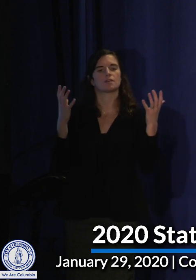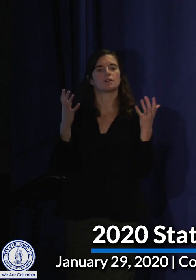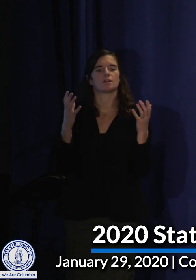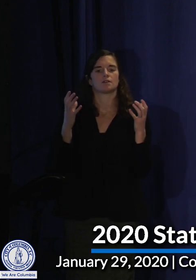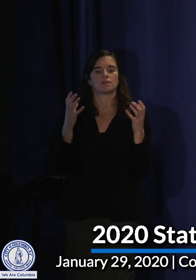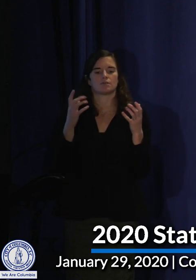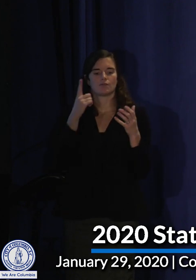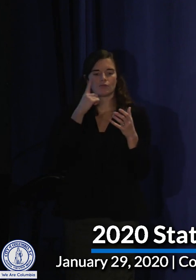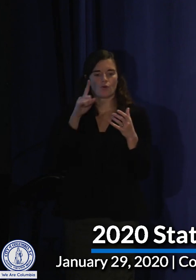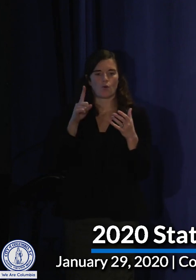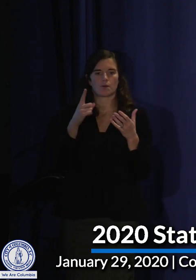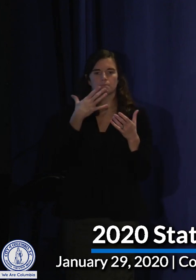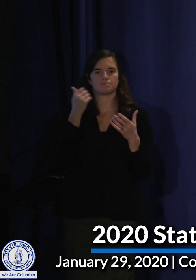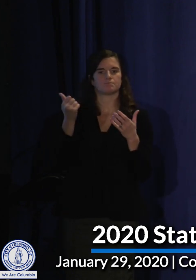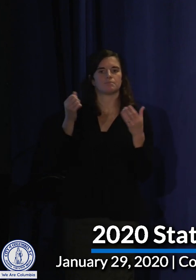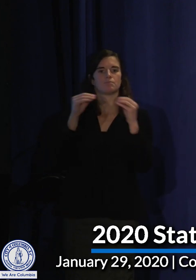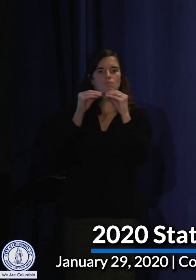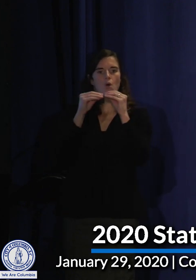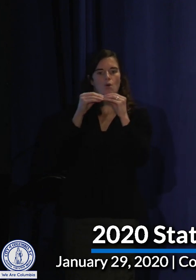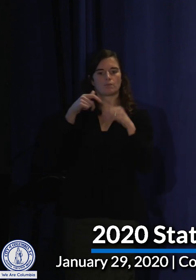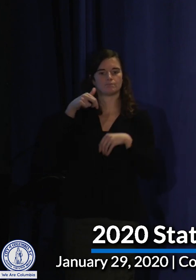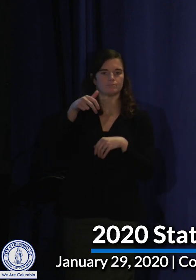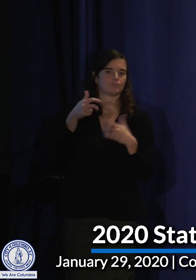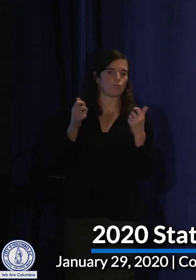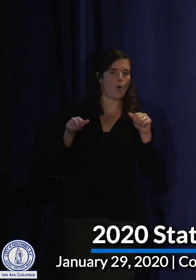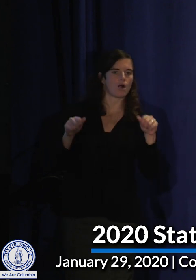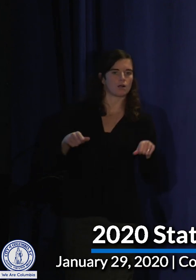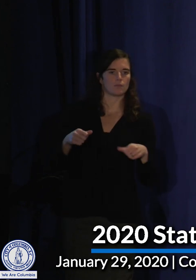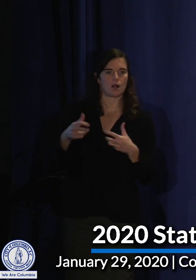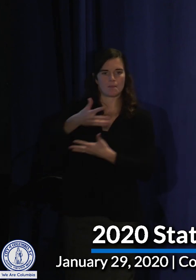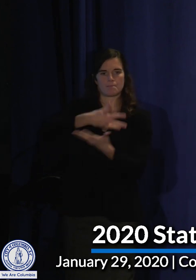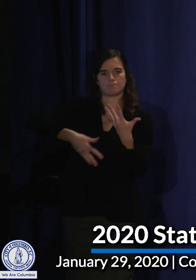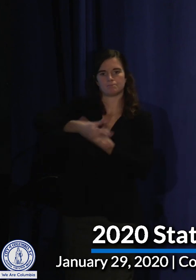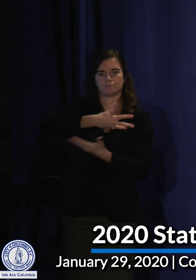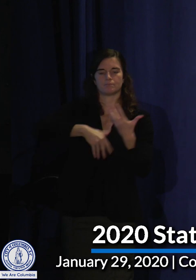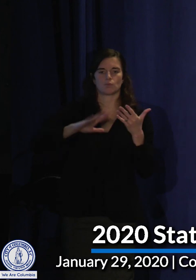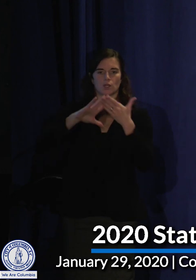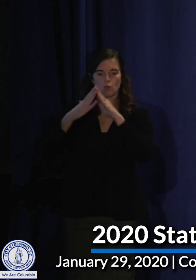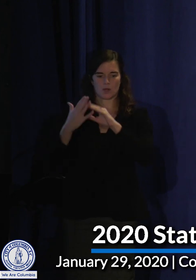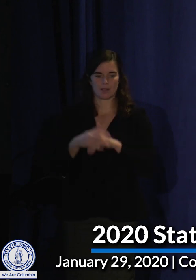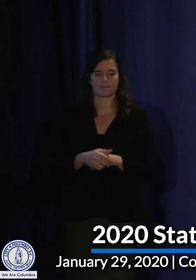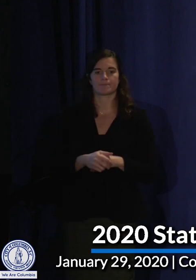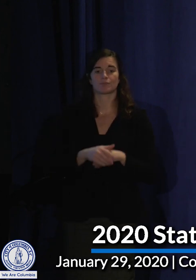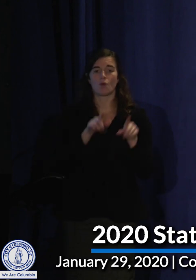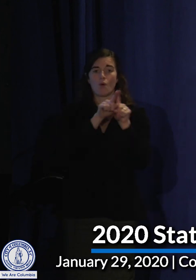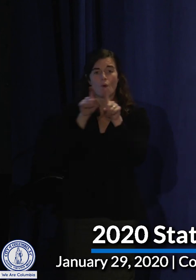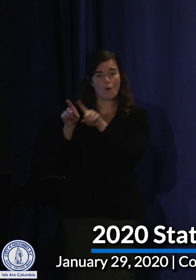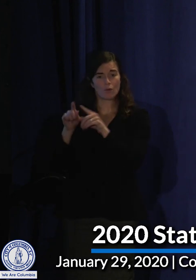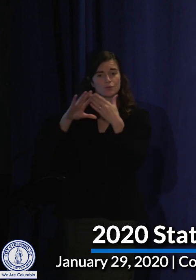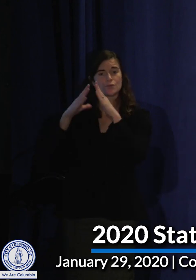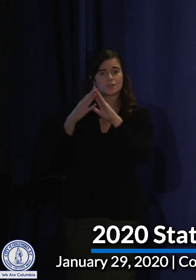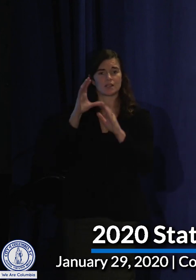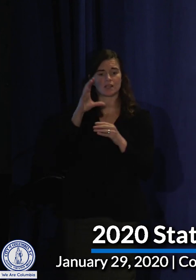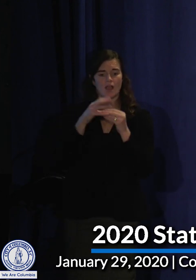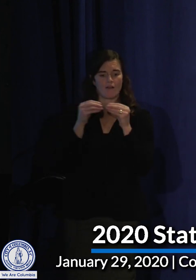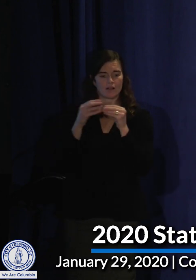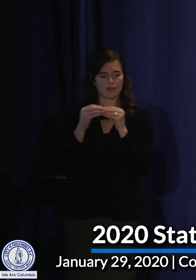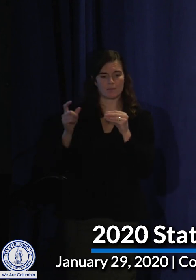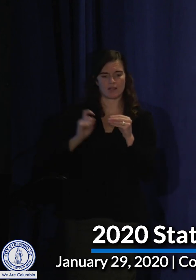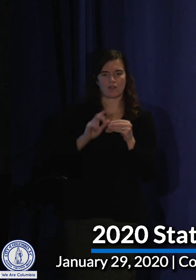mixed-use community. The City of Columbia was awarded a 3-star community rating.